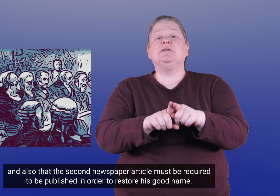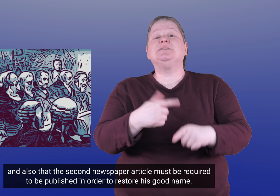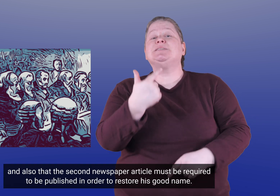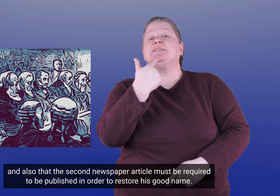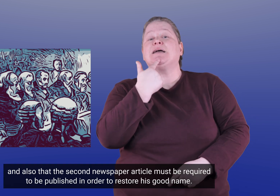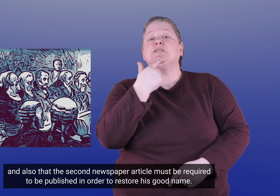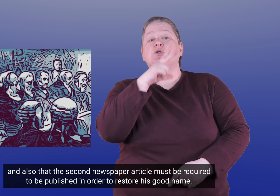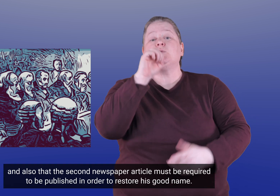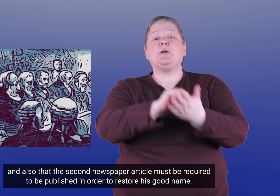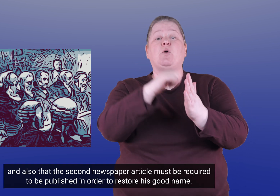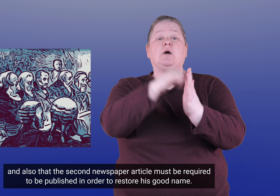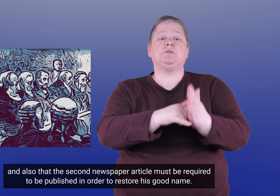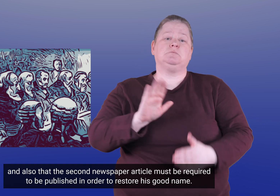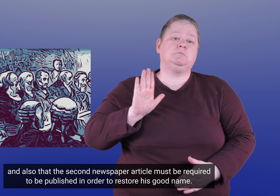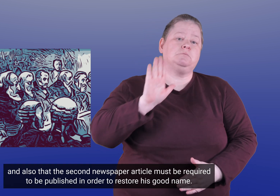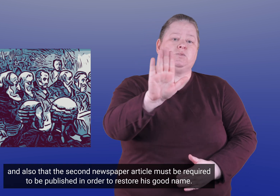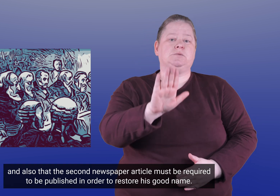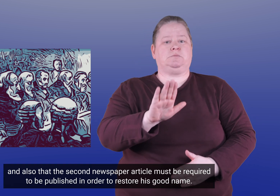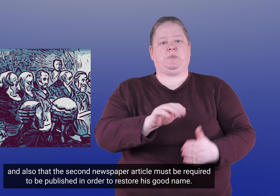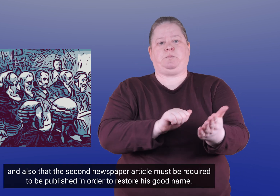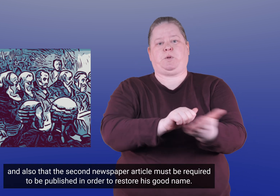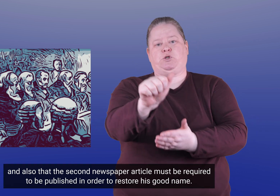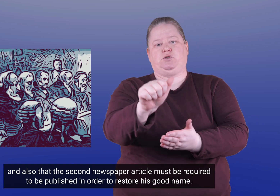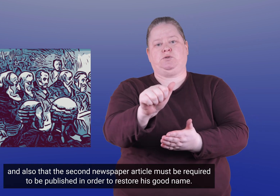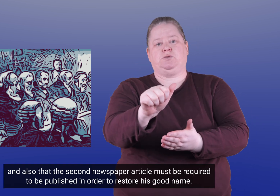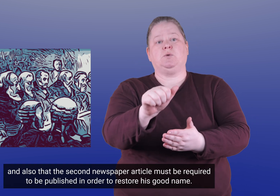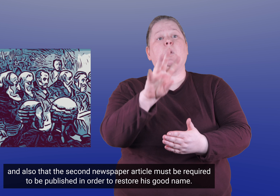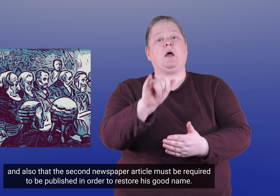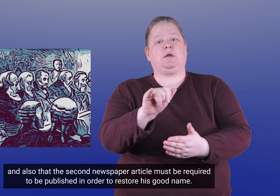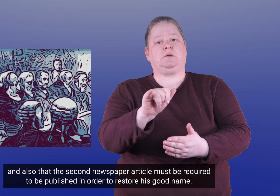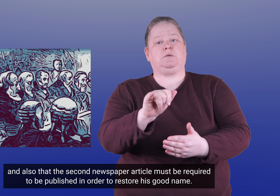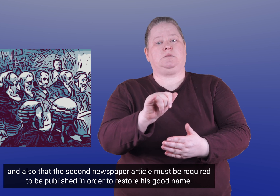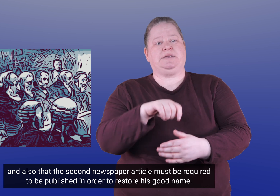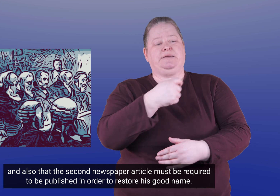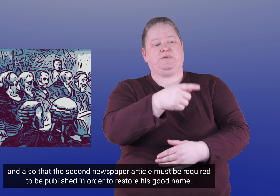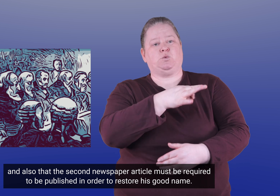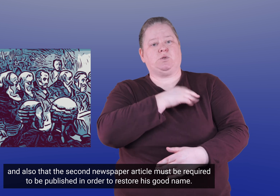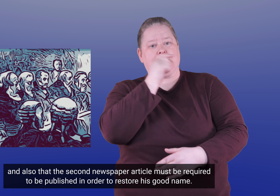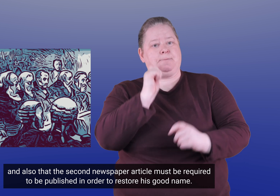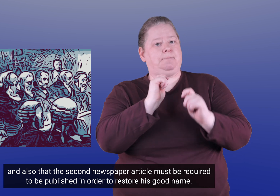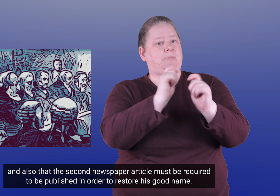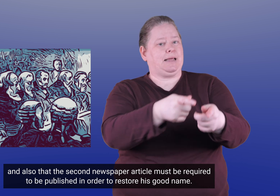And also that the second newspaper article must be required to be published in order to restore his good name.